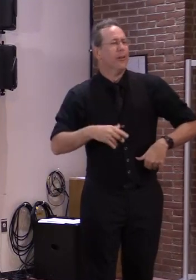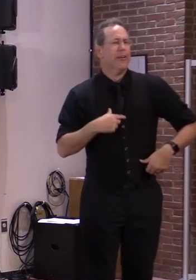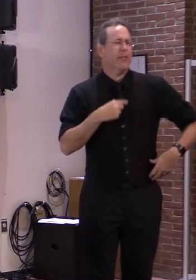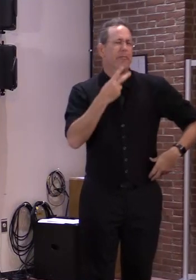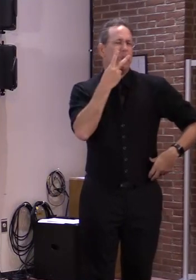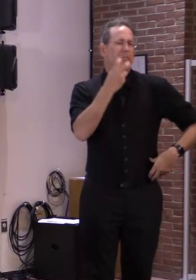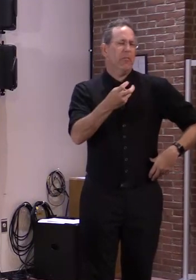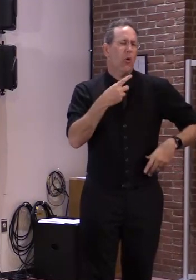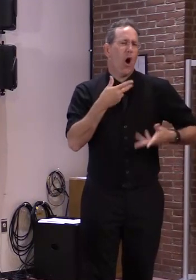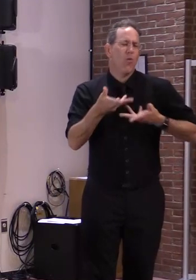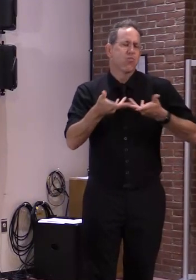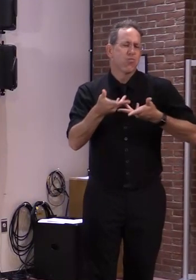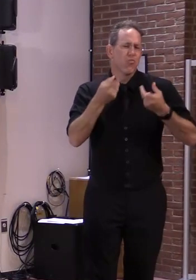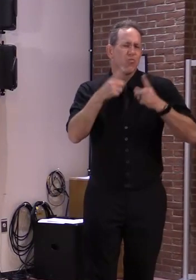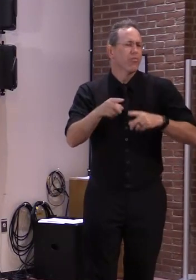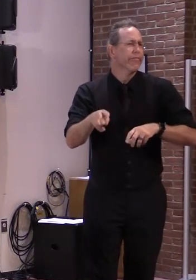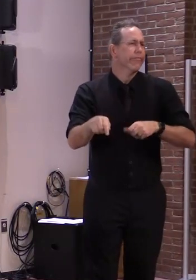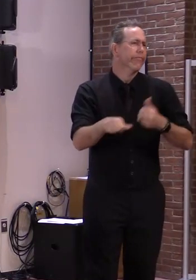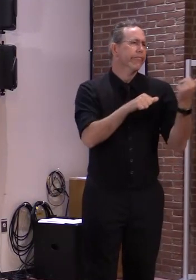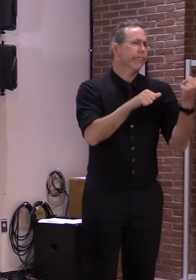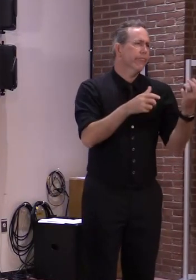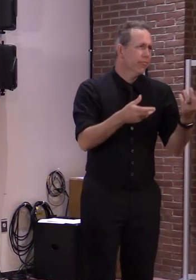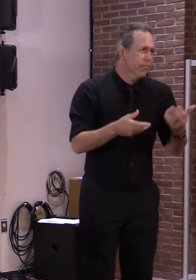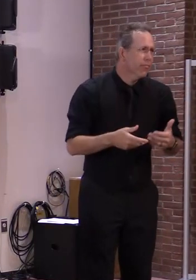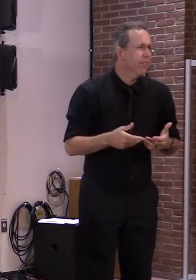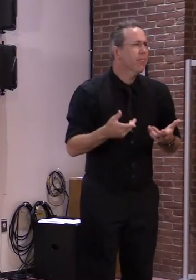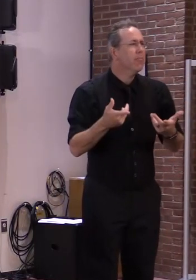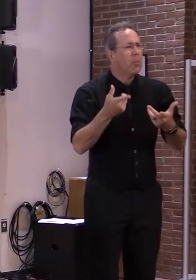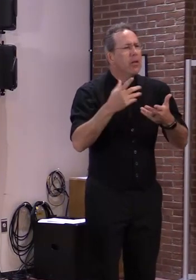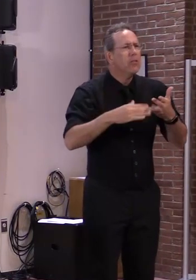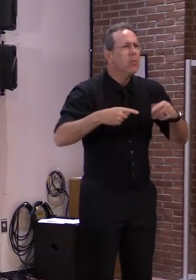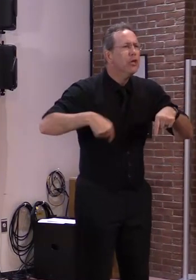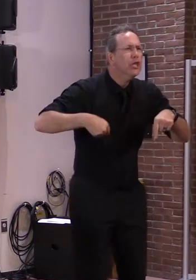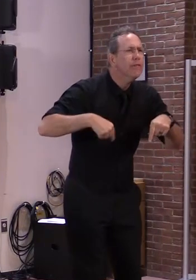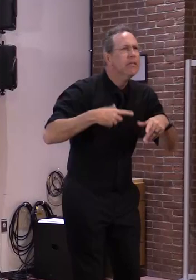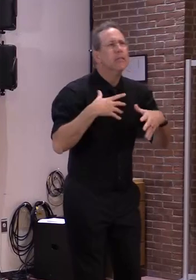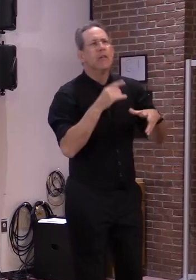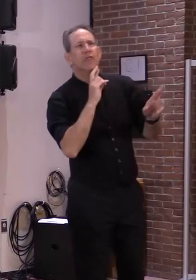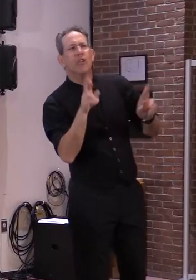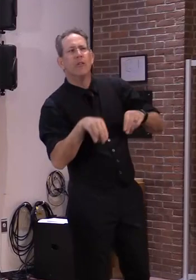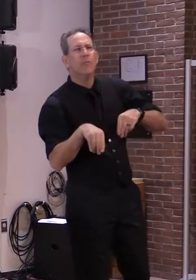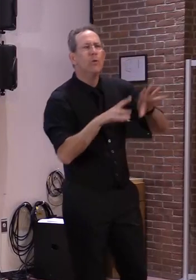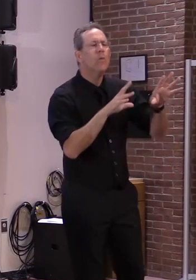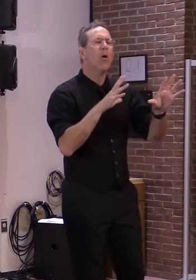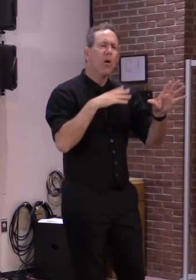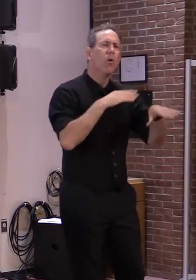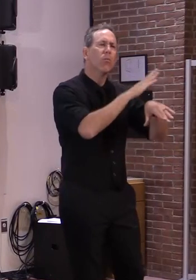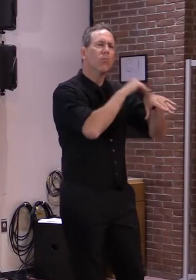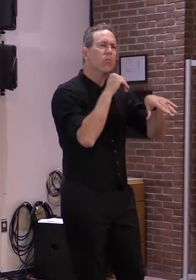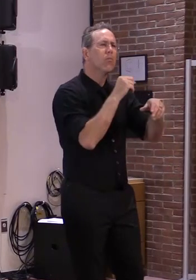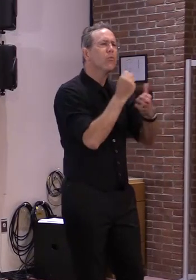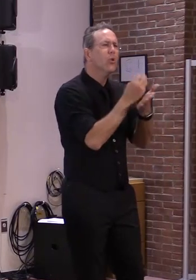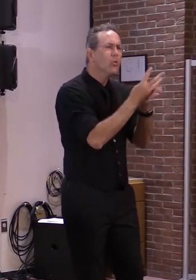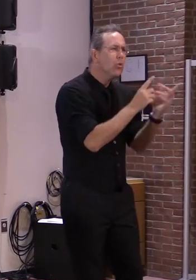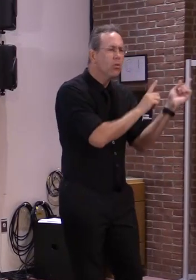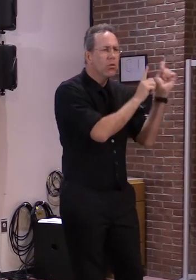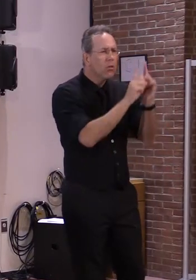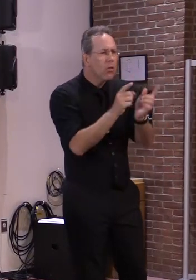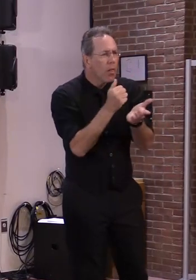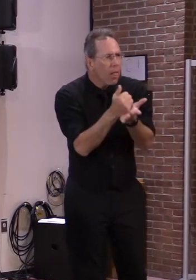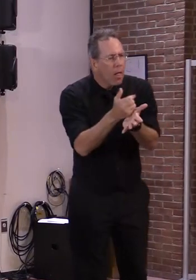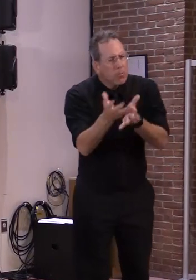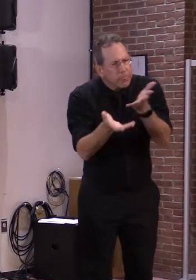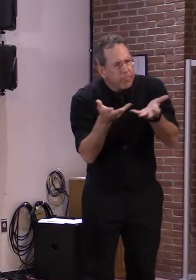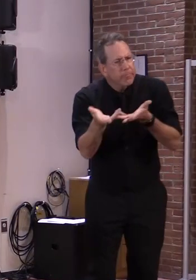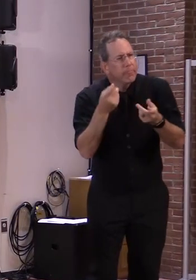social services issue and perhaps not on a public safety issue. But